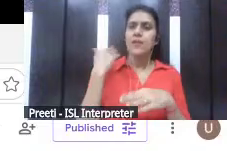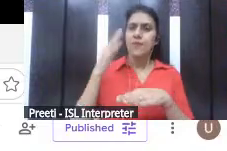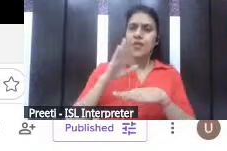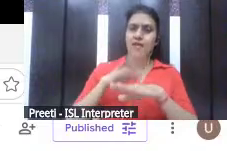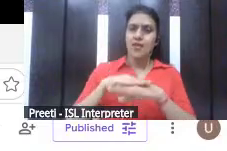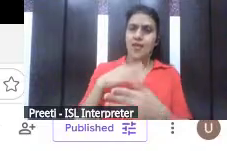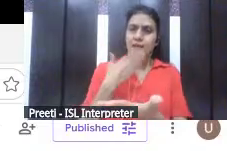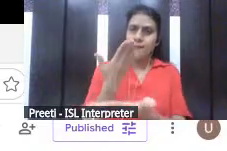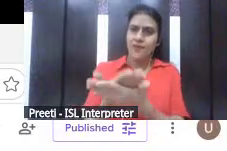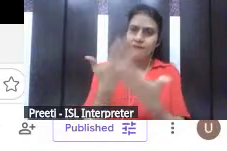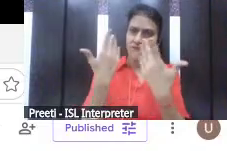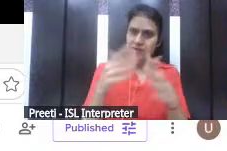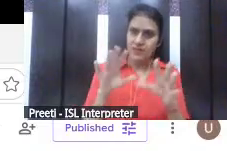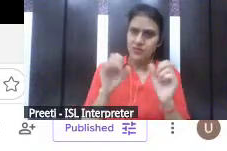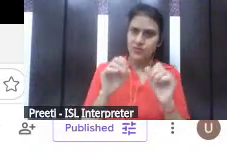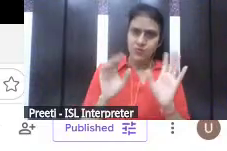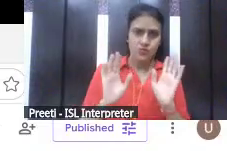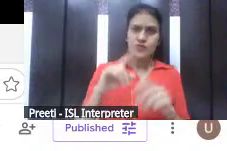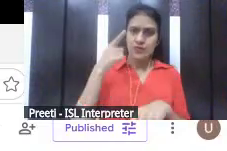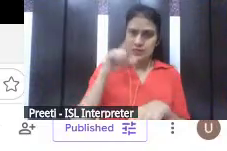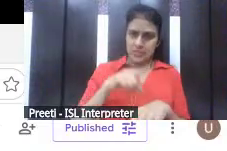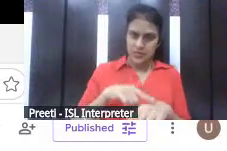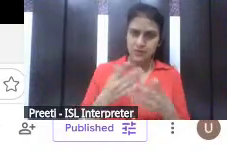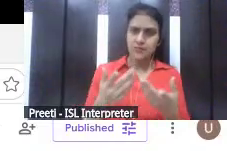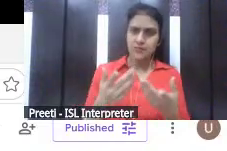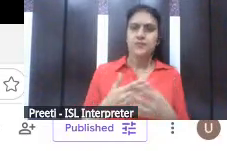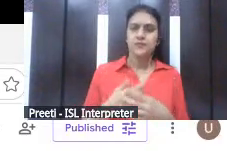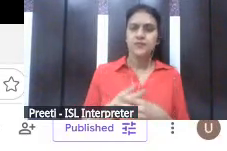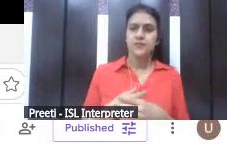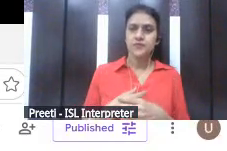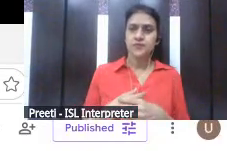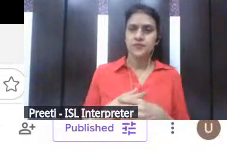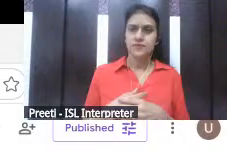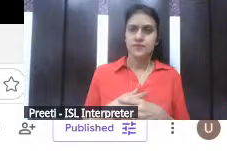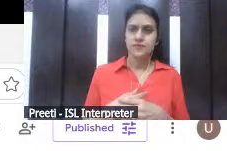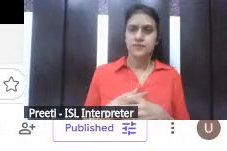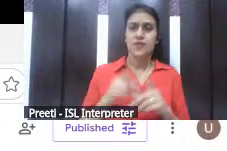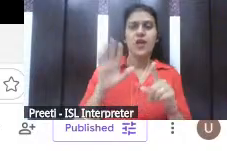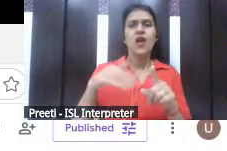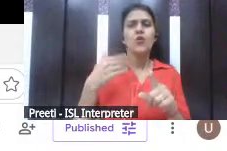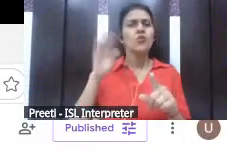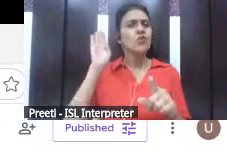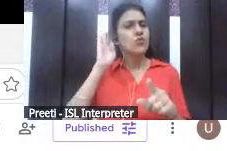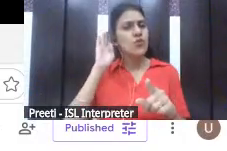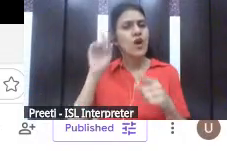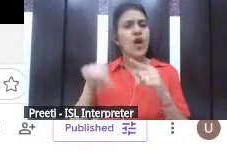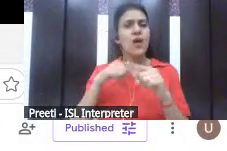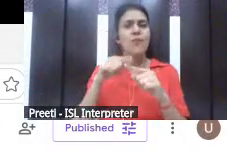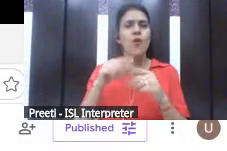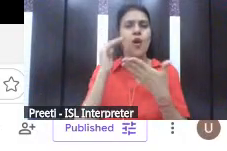to understand, and we want to understand where you heard about the awards.